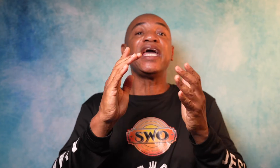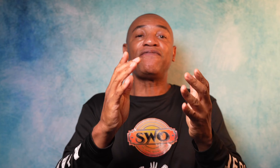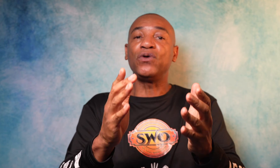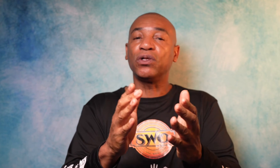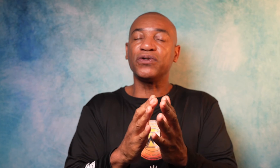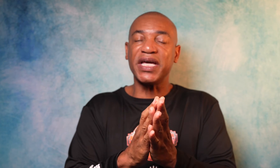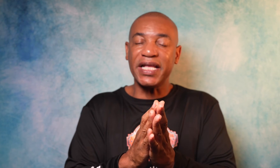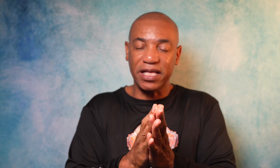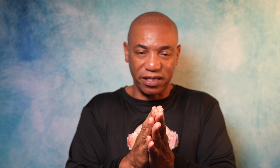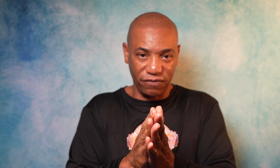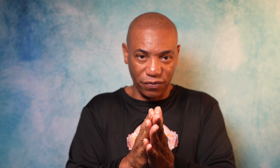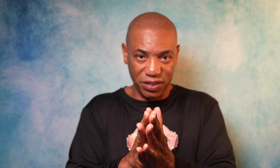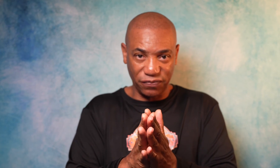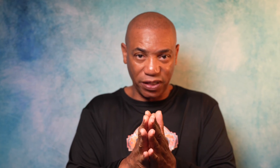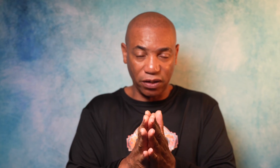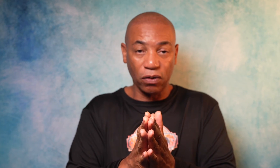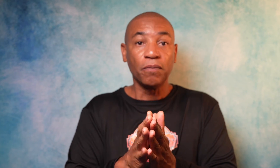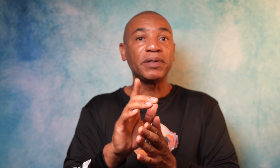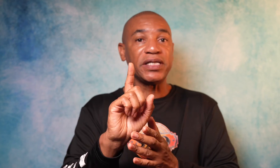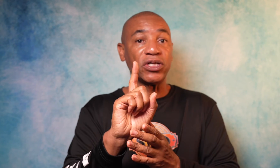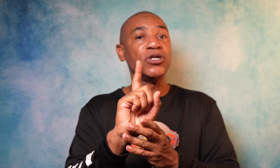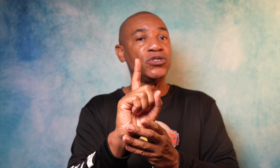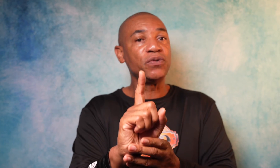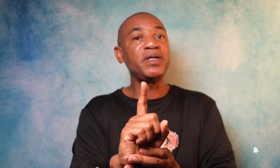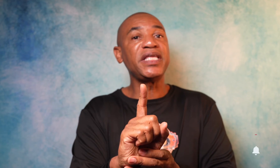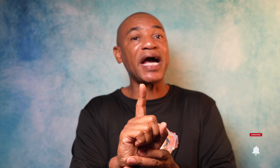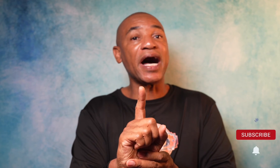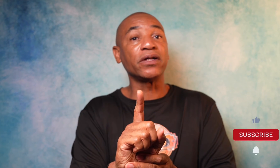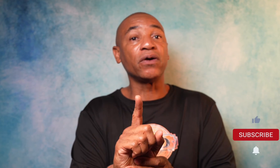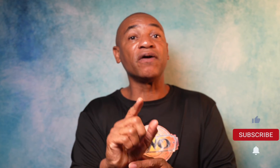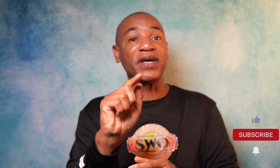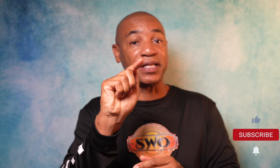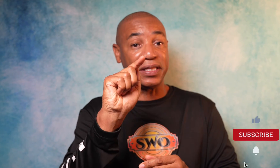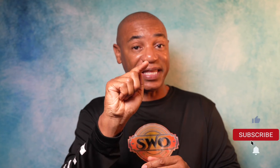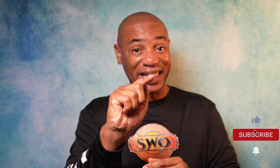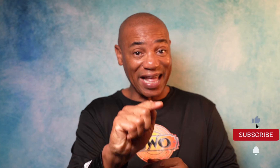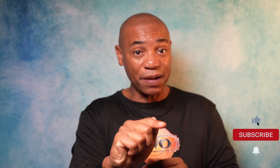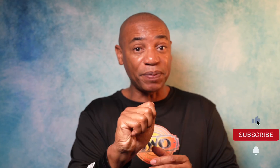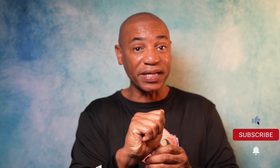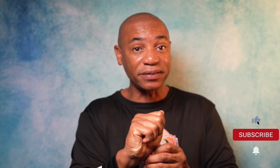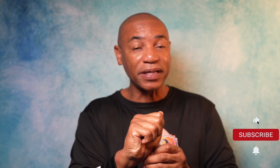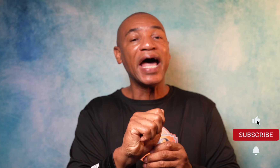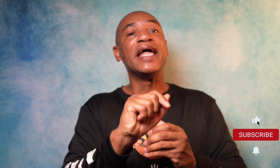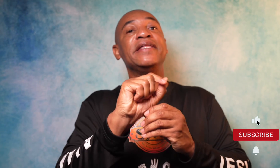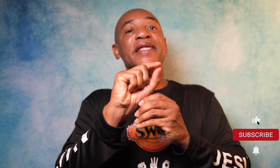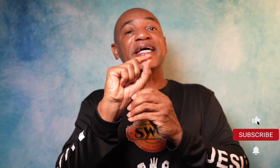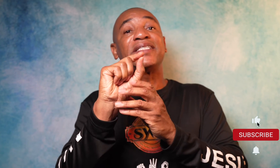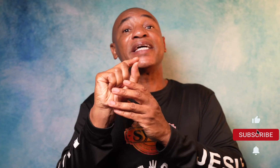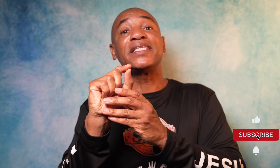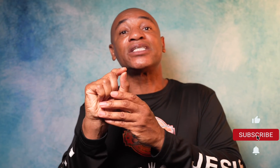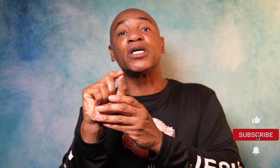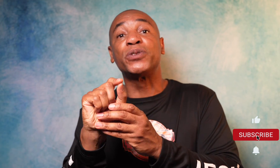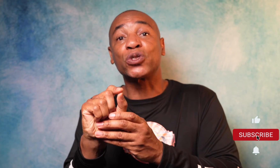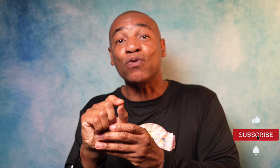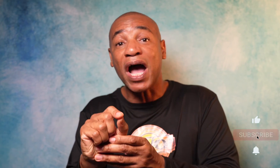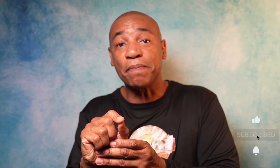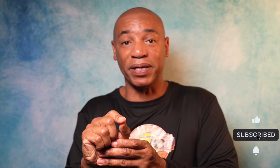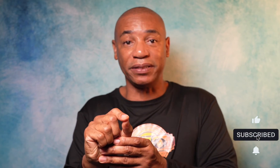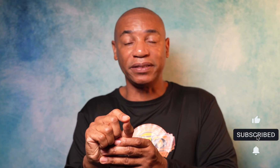you learned anything from this video, please do me the honor of hitting the like button. Next, hit the subscribe button.